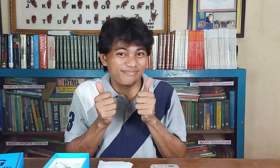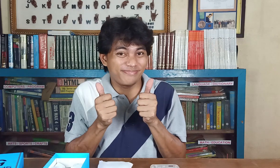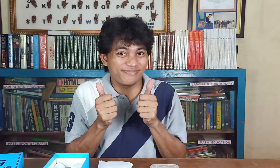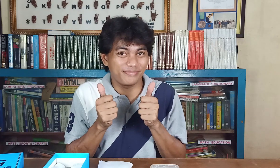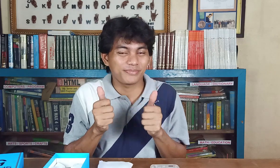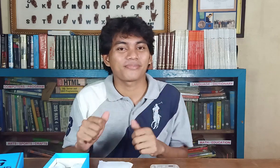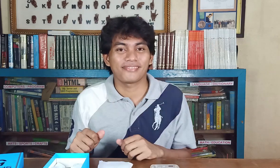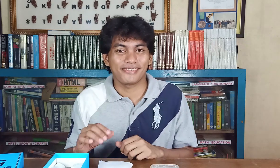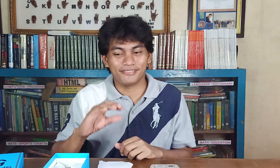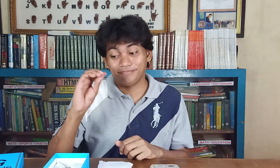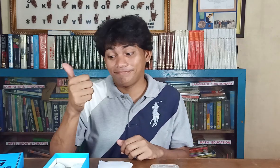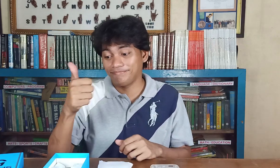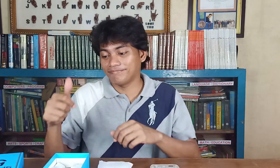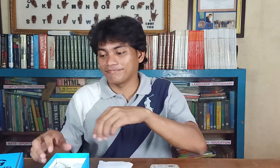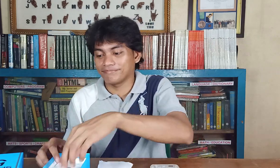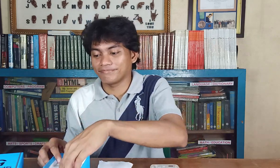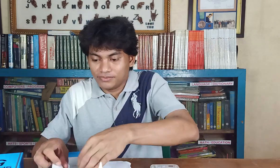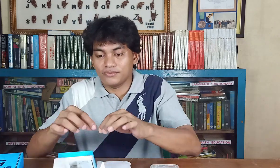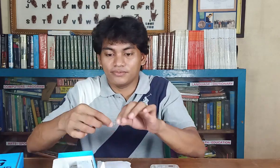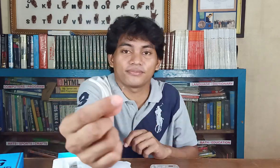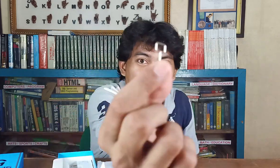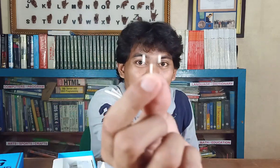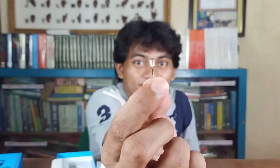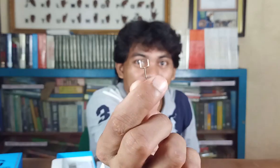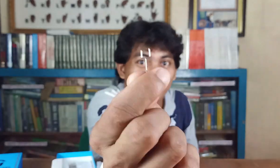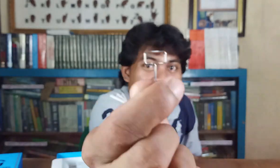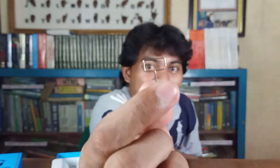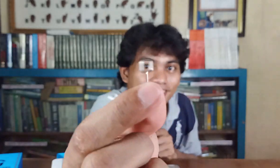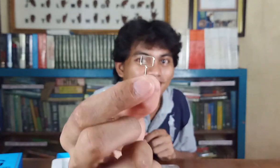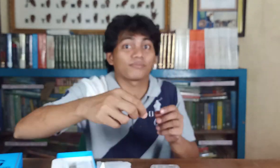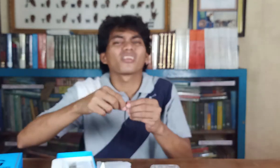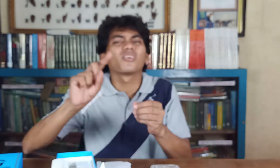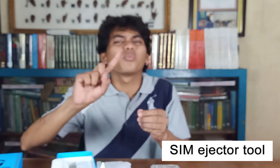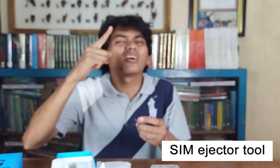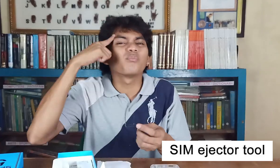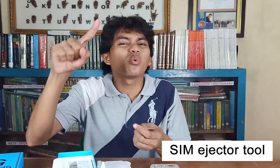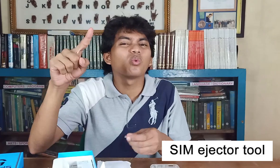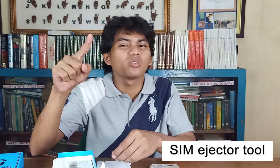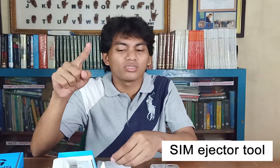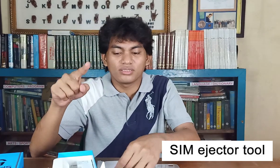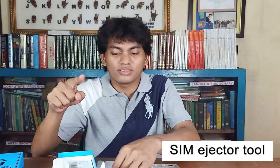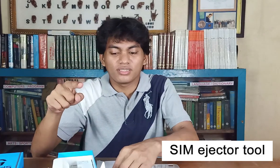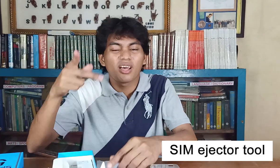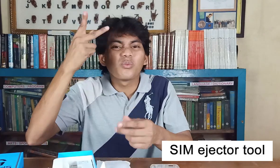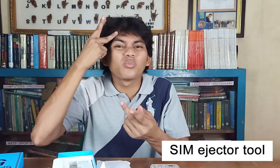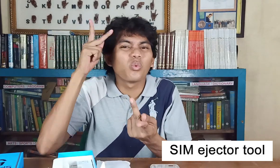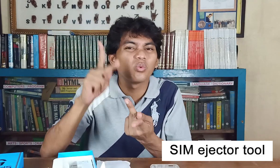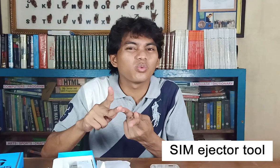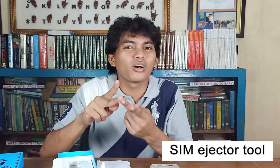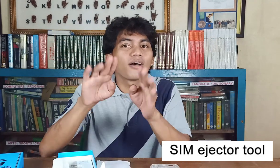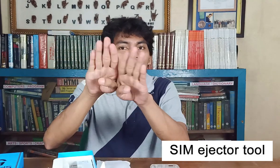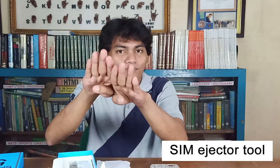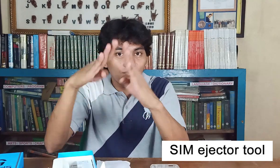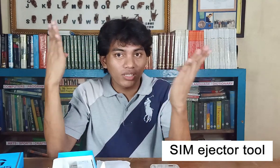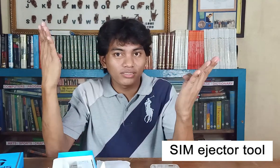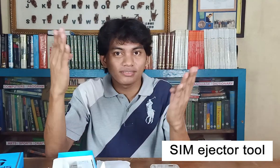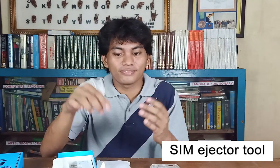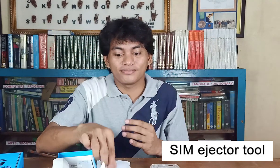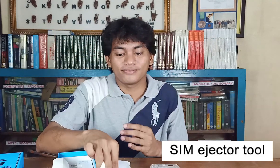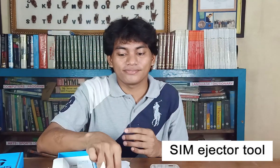sorry. Okay. Next we have the SIM ejector tool. Its purpose is so that